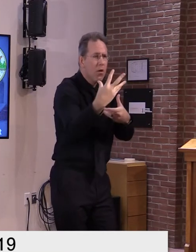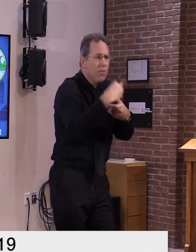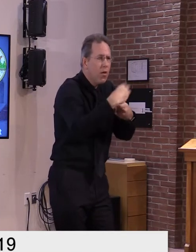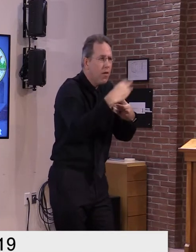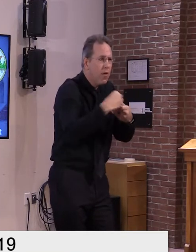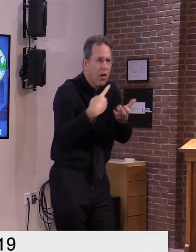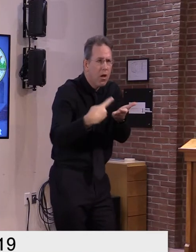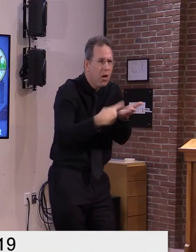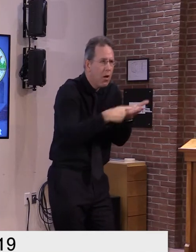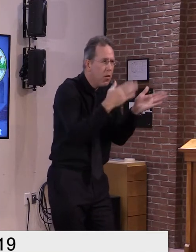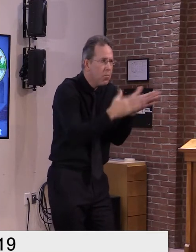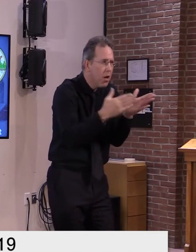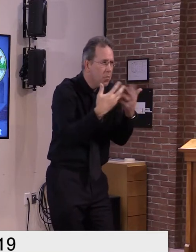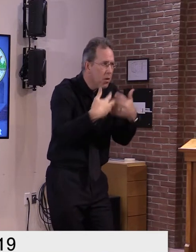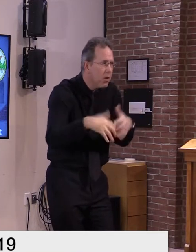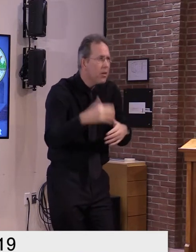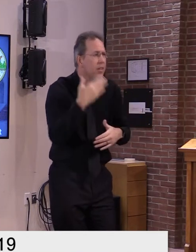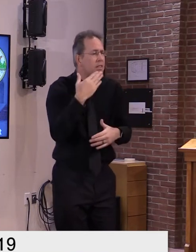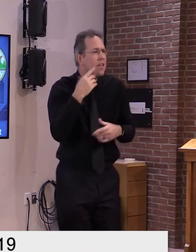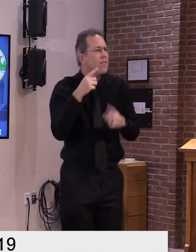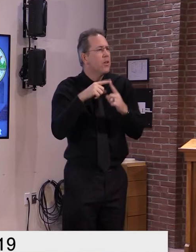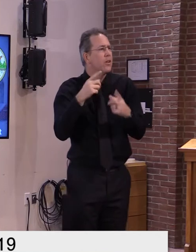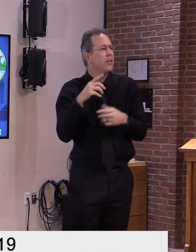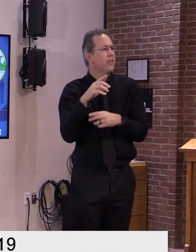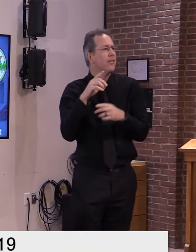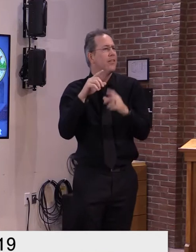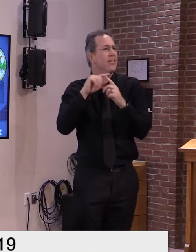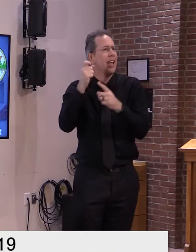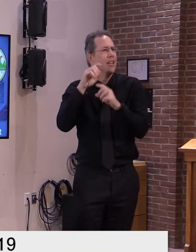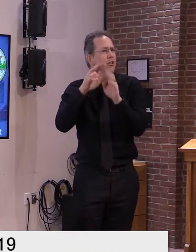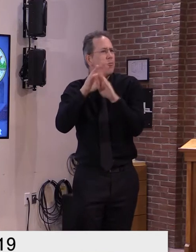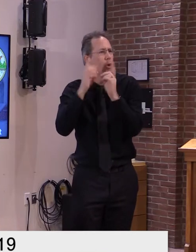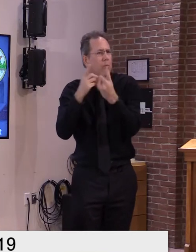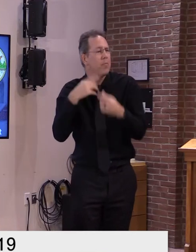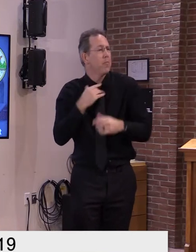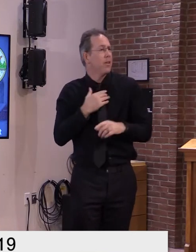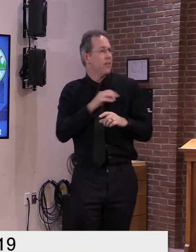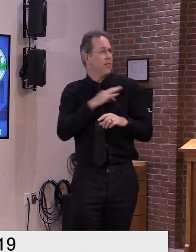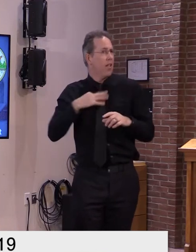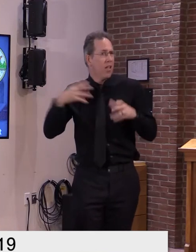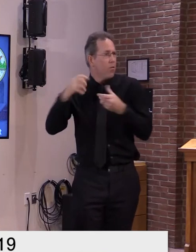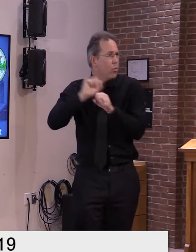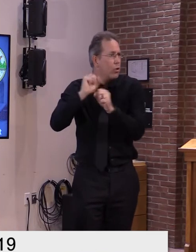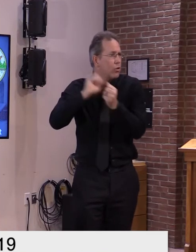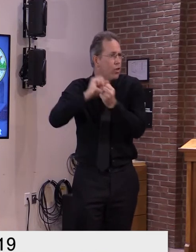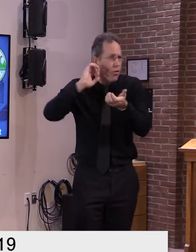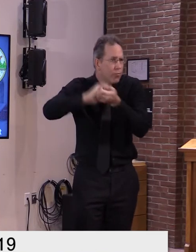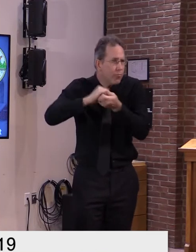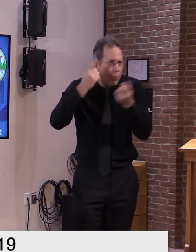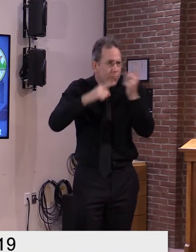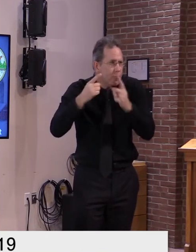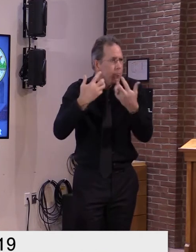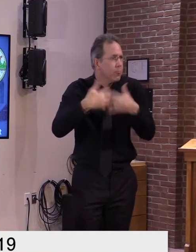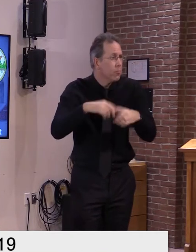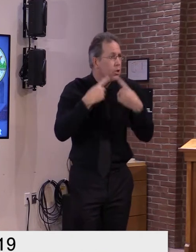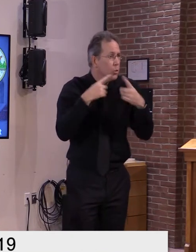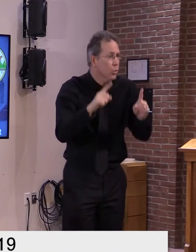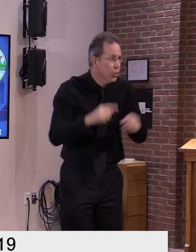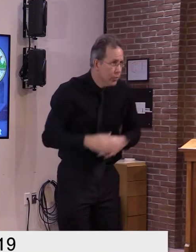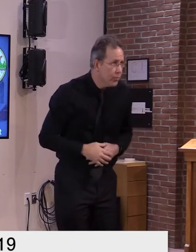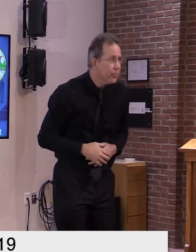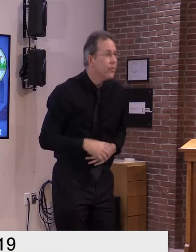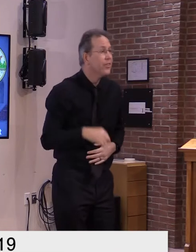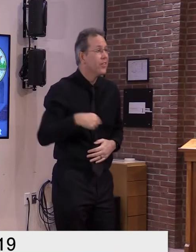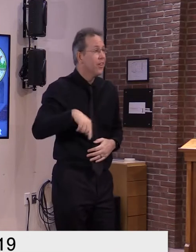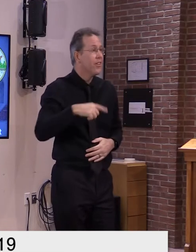staff who made this happen. I also want to thank the other state agencies who lent us their staff